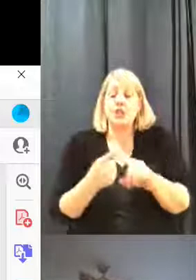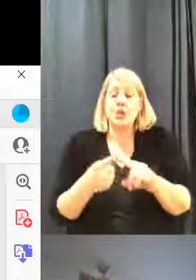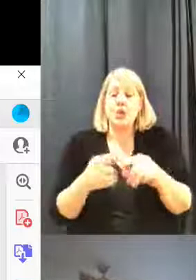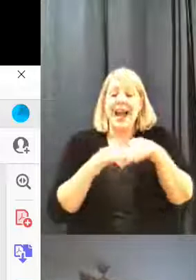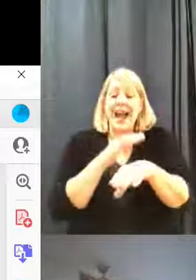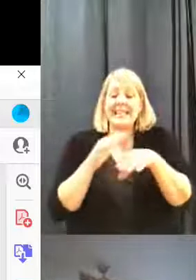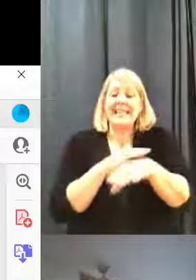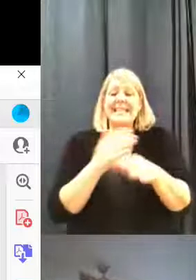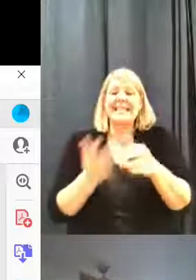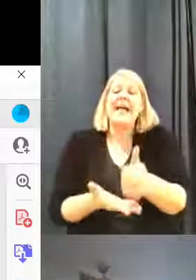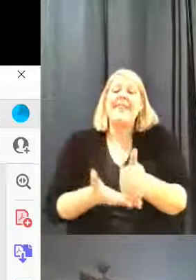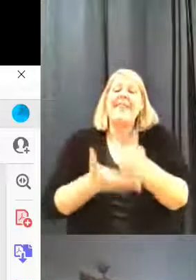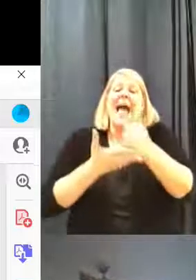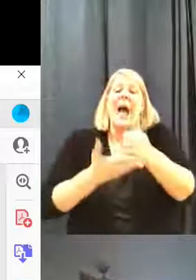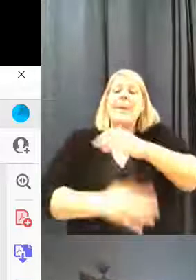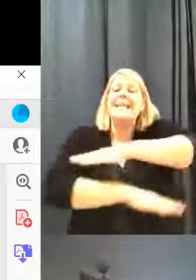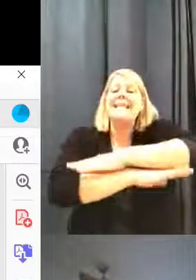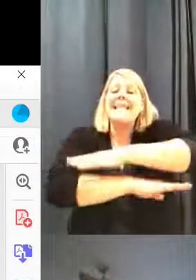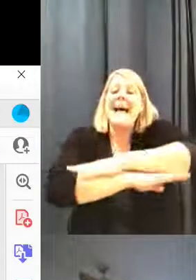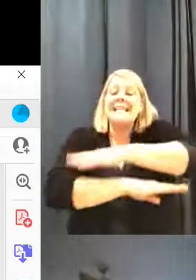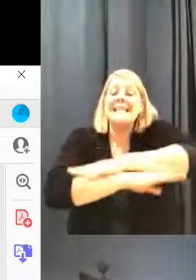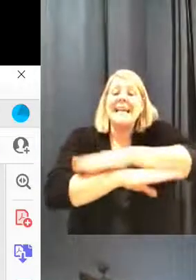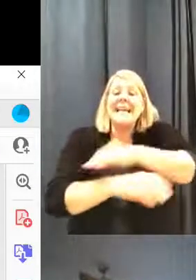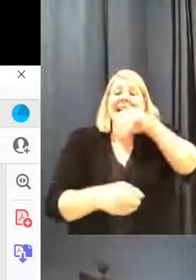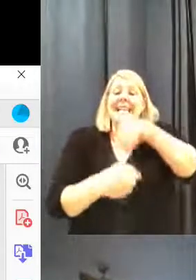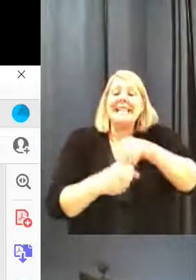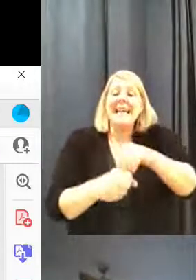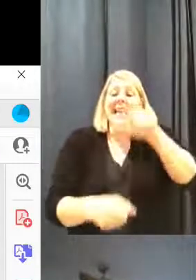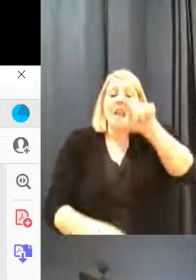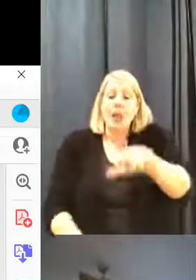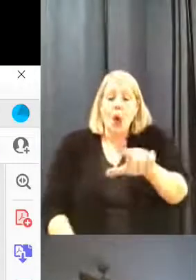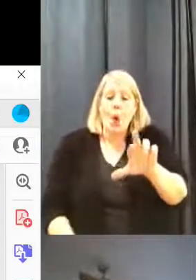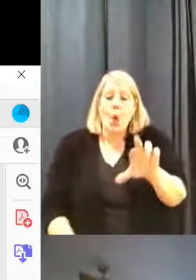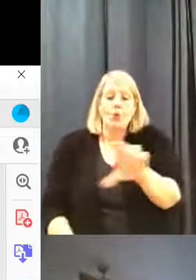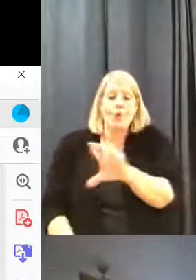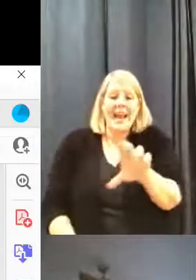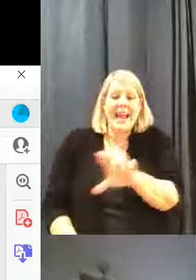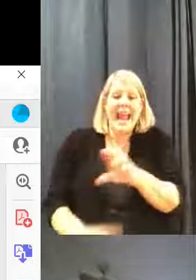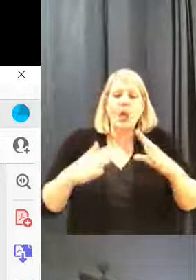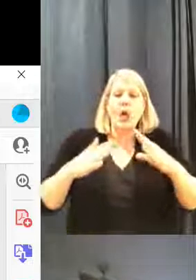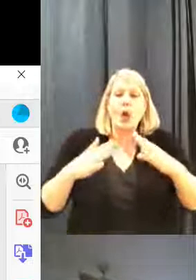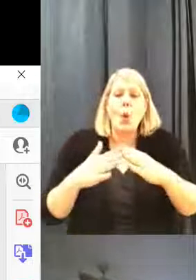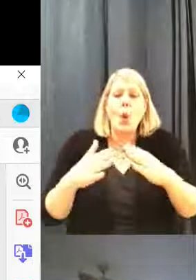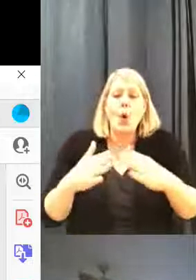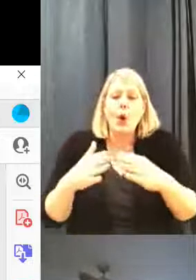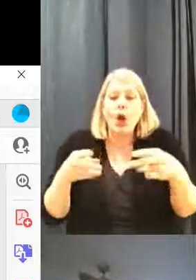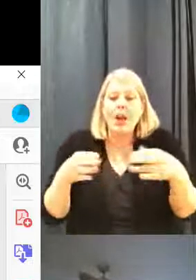right-hand corner. So it says, if you can read that, let me make it a little bit bigger.